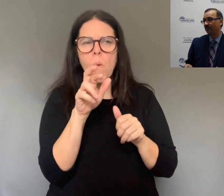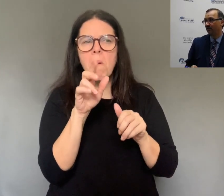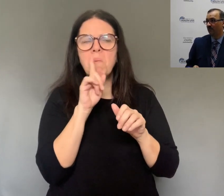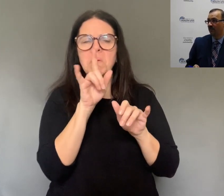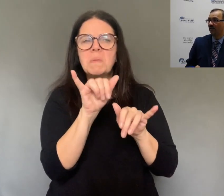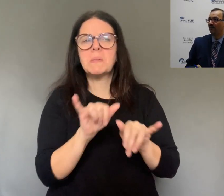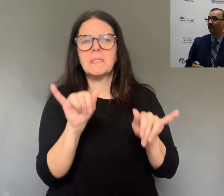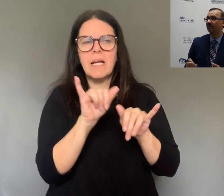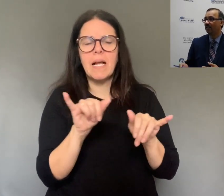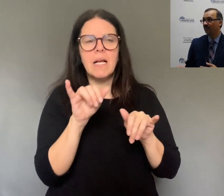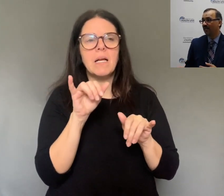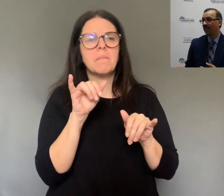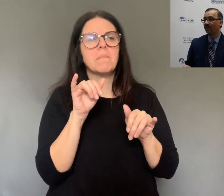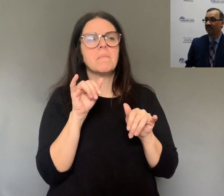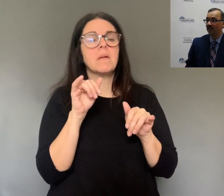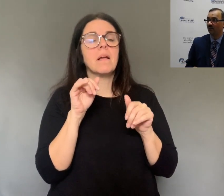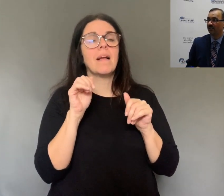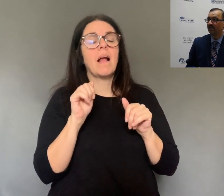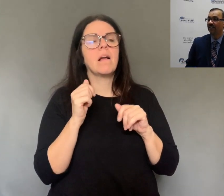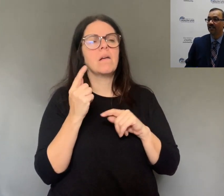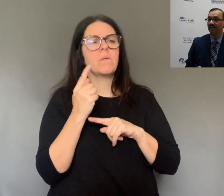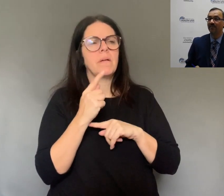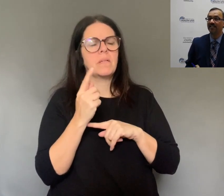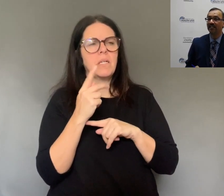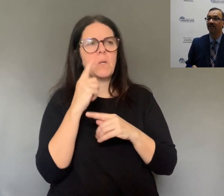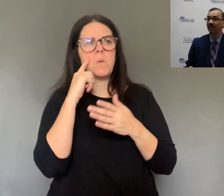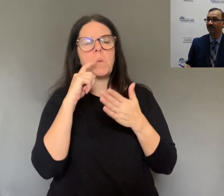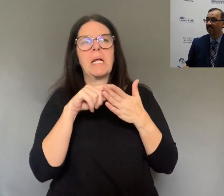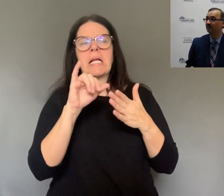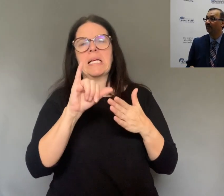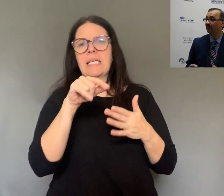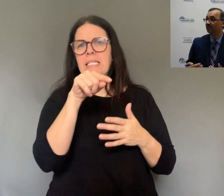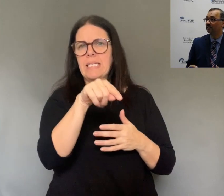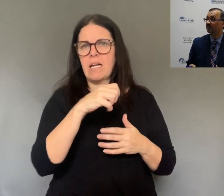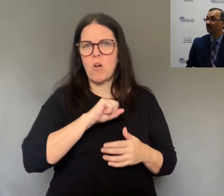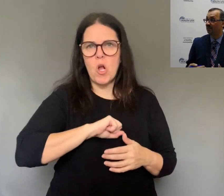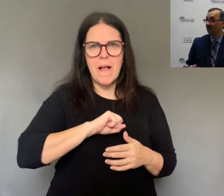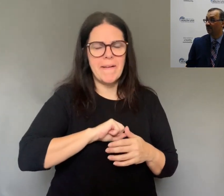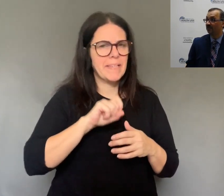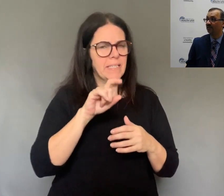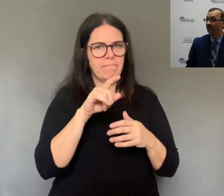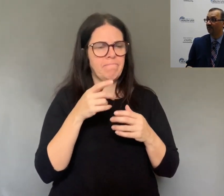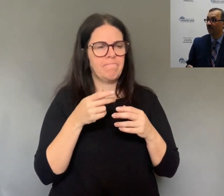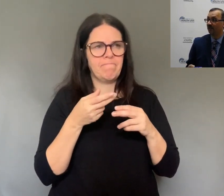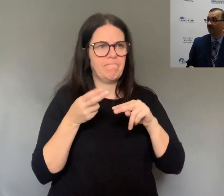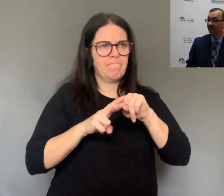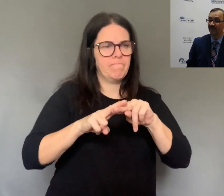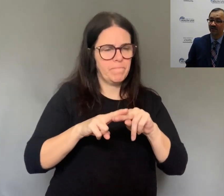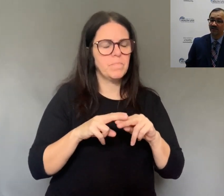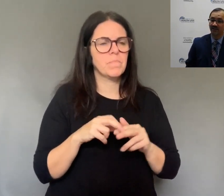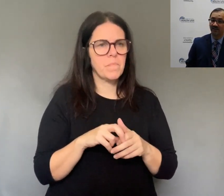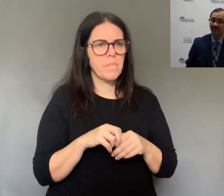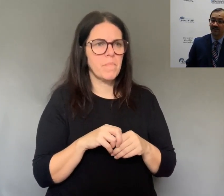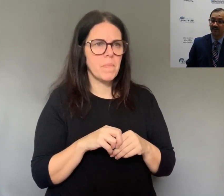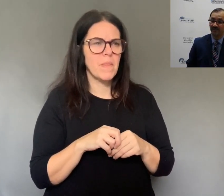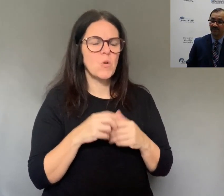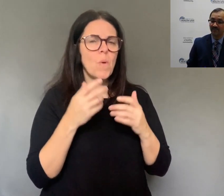or it's an old cough or it's getting bad or it's getting worse. It may take a couple of days before the symptoms can really become